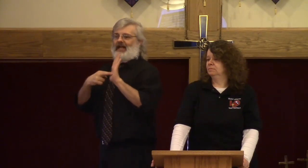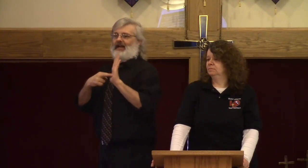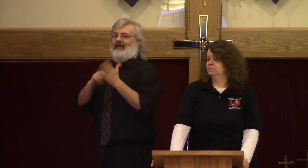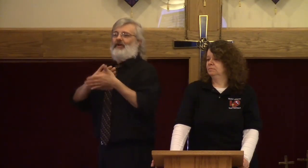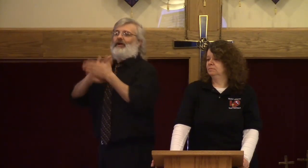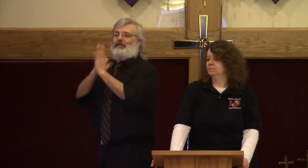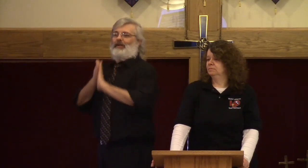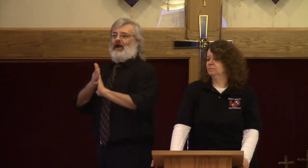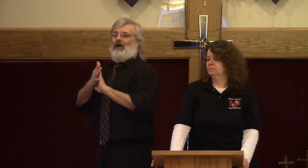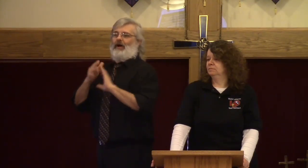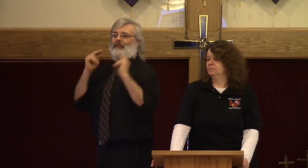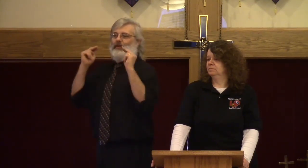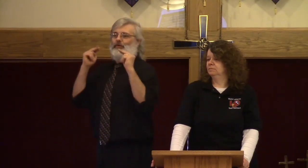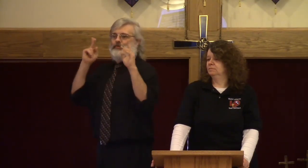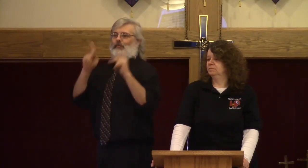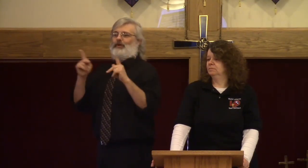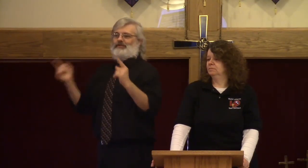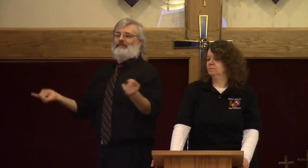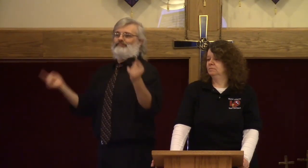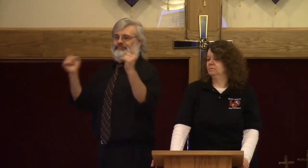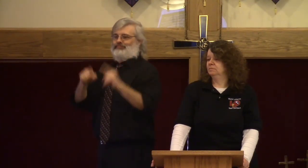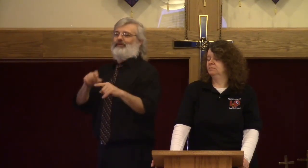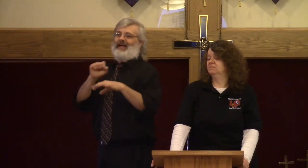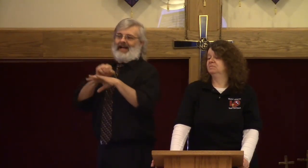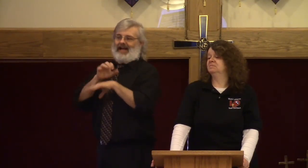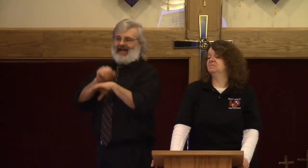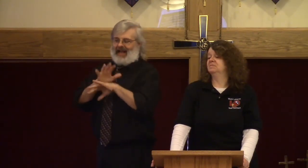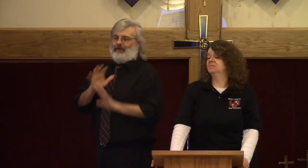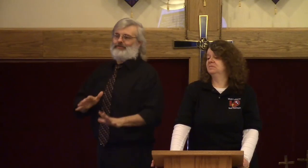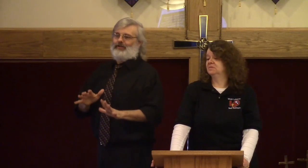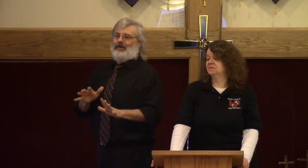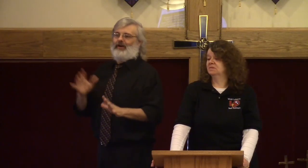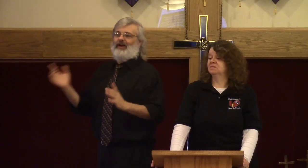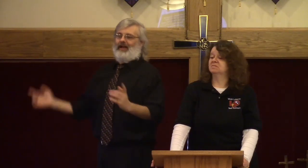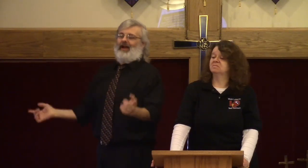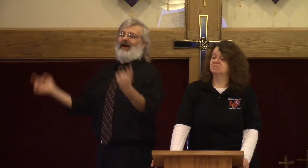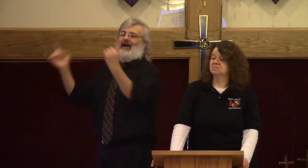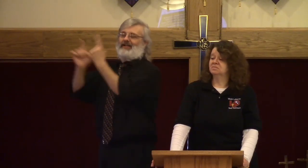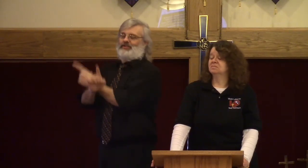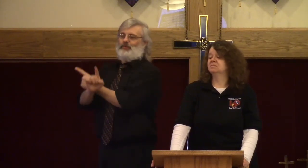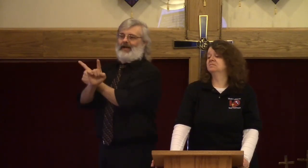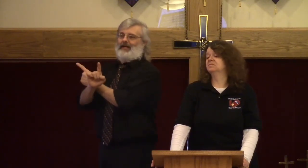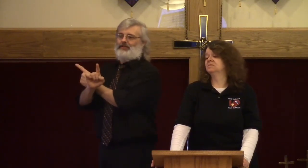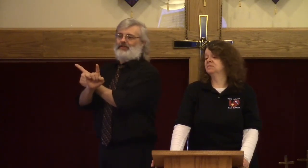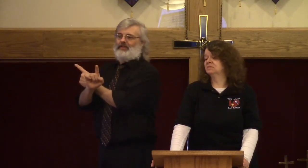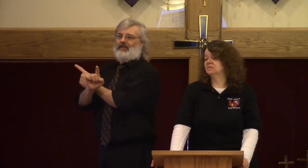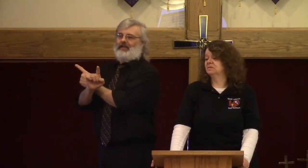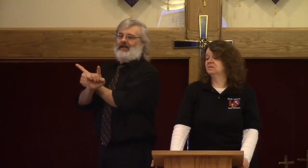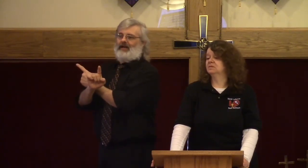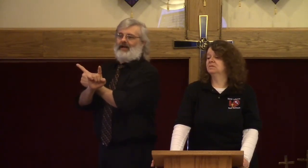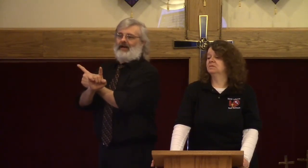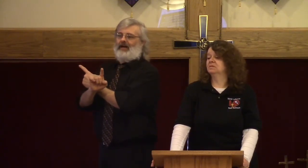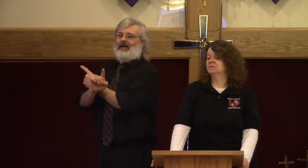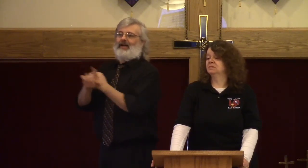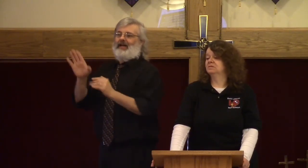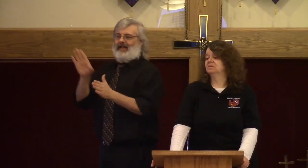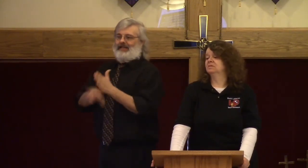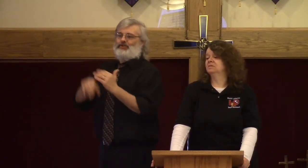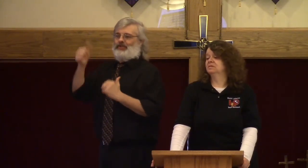representative, become the neutral person, counselor, and switch. It's